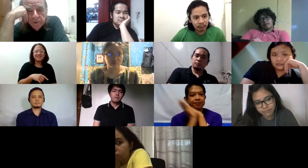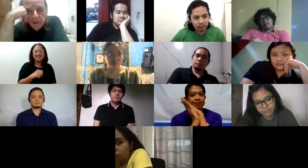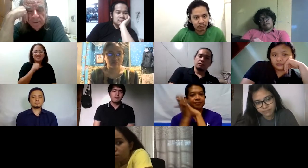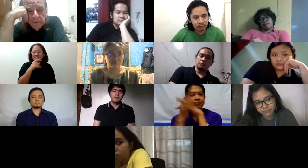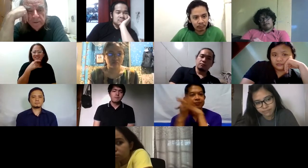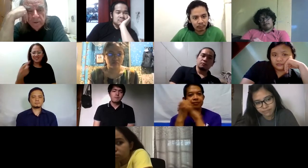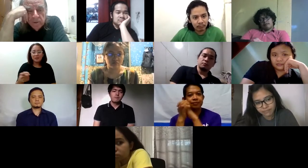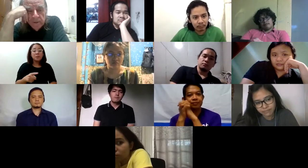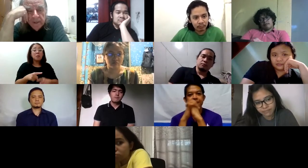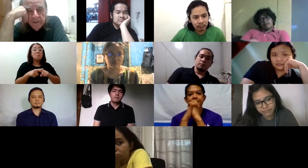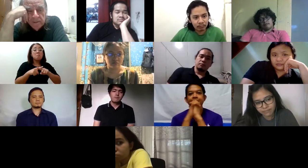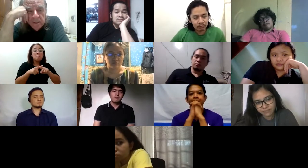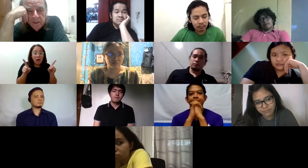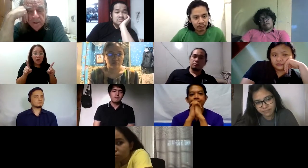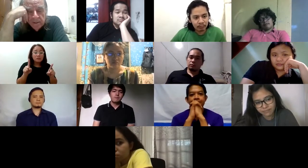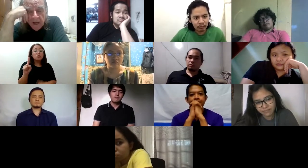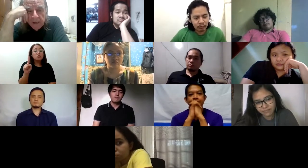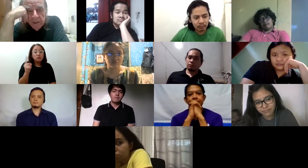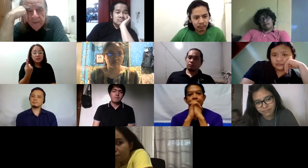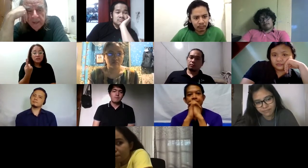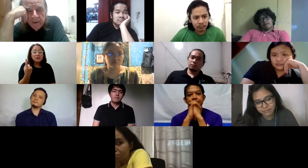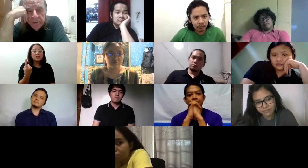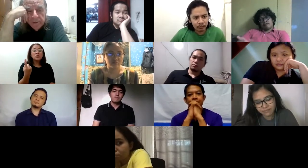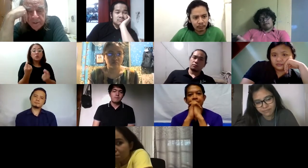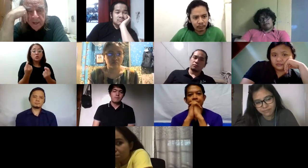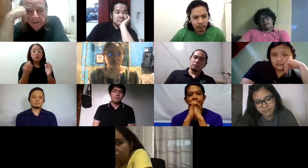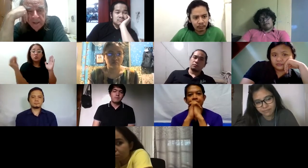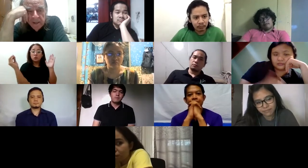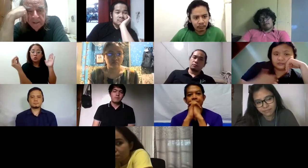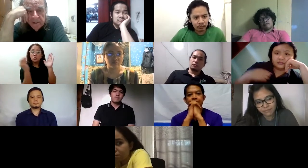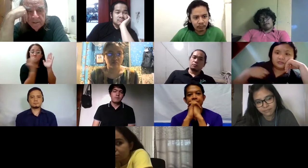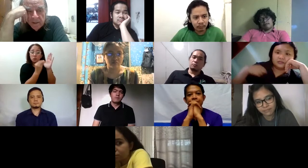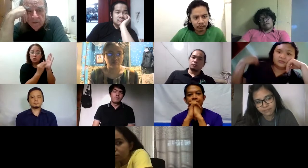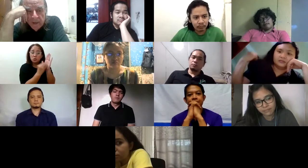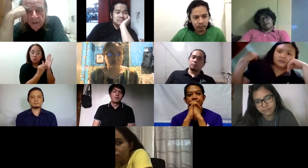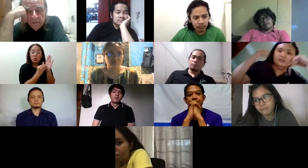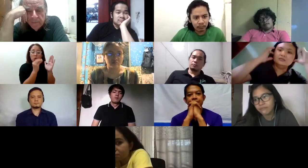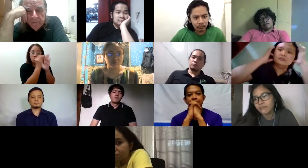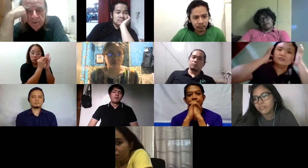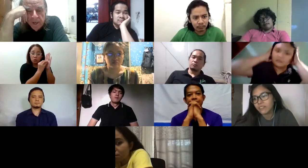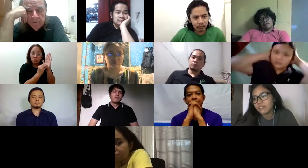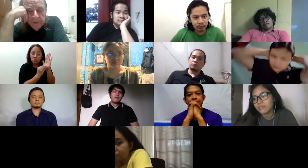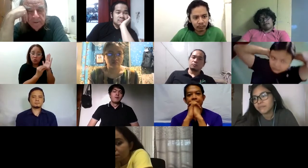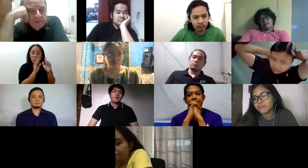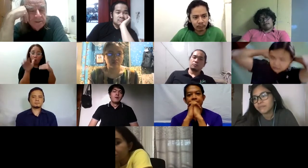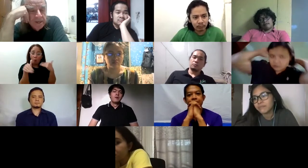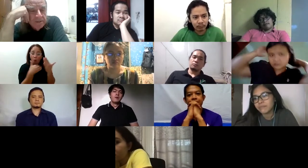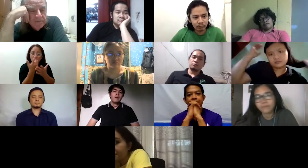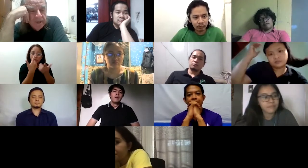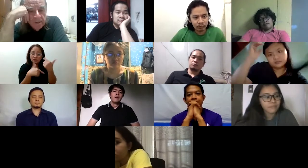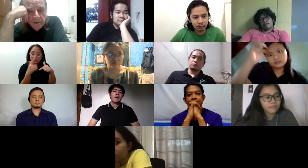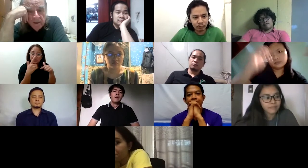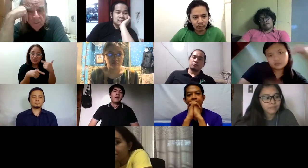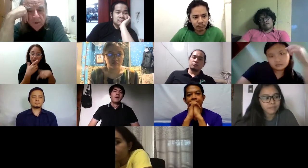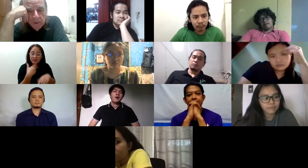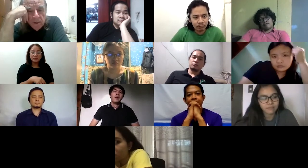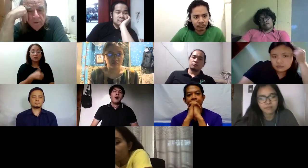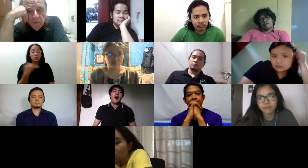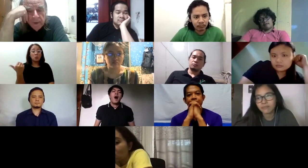to do is document how you sign so that other people coming to CSB will know the way